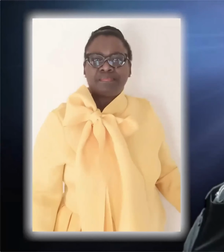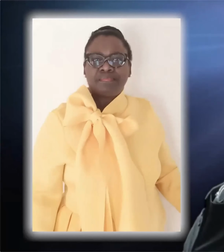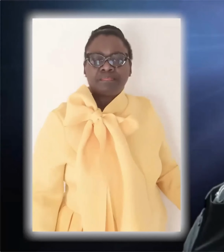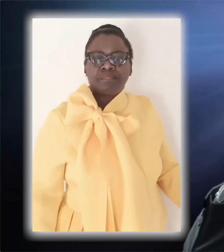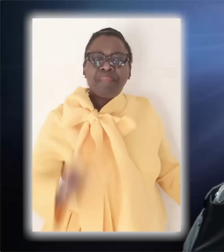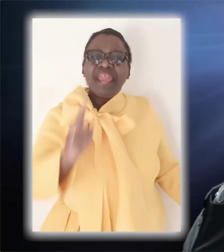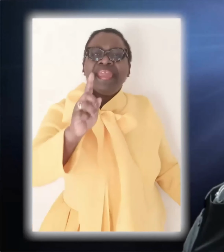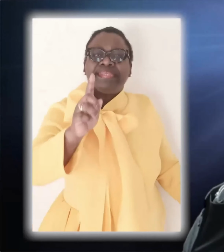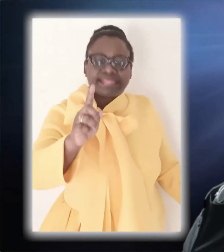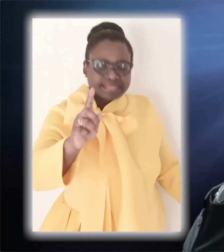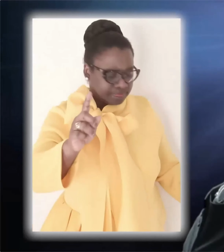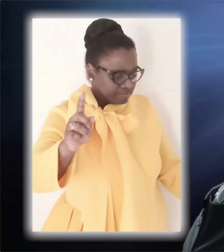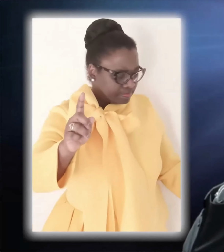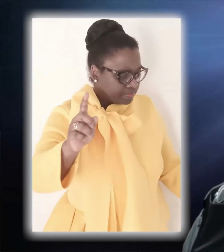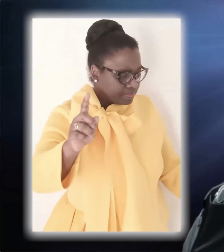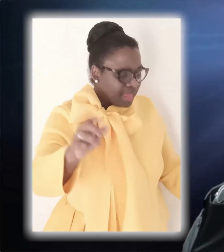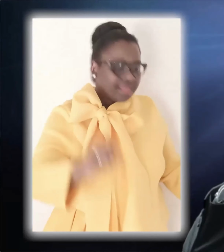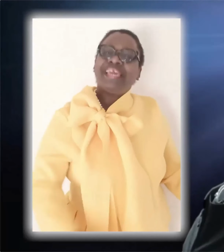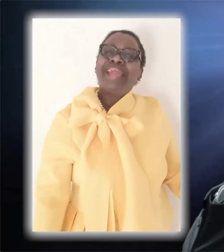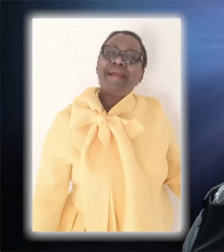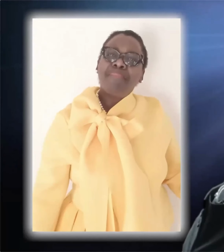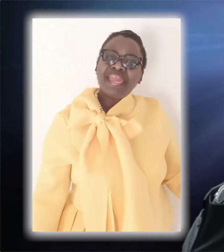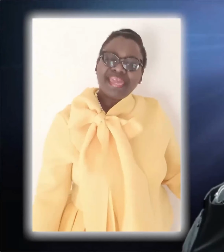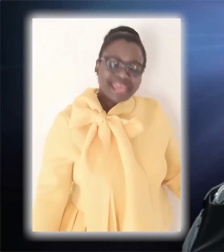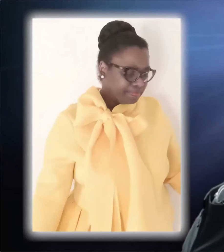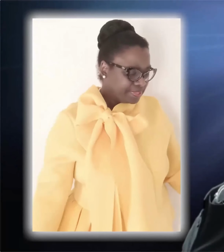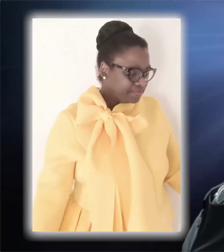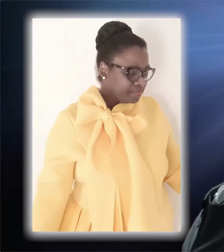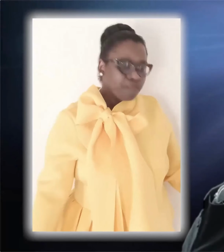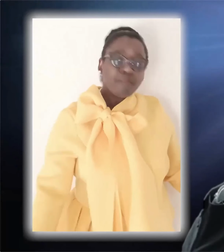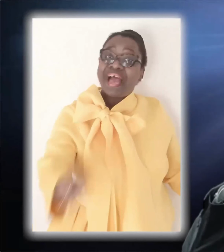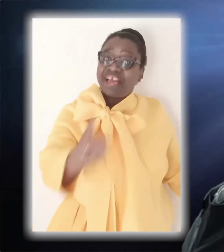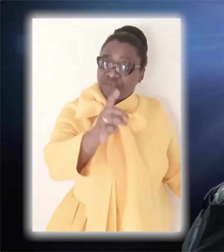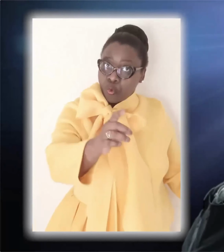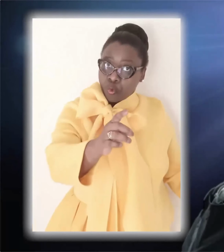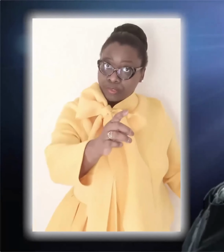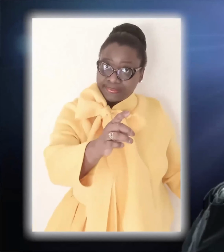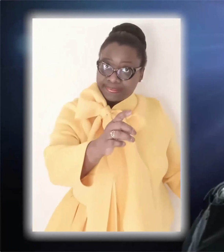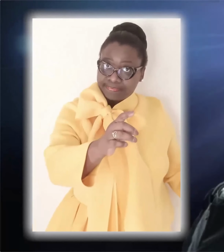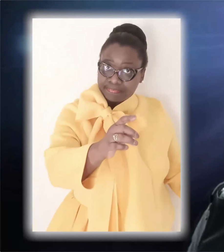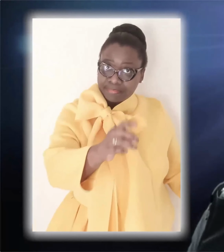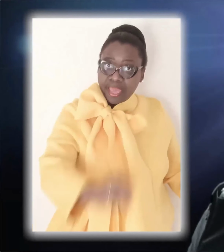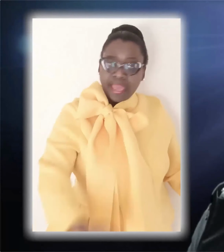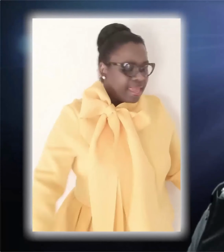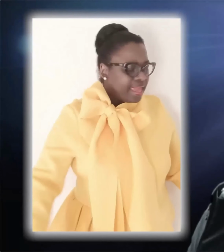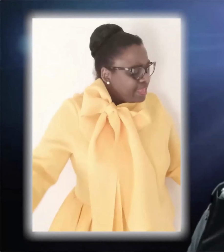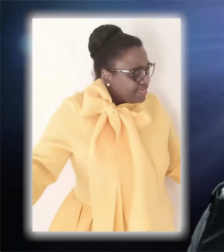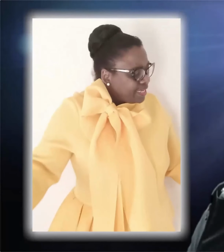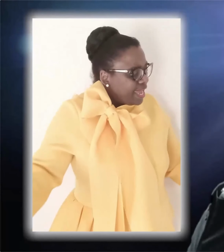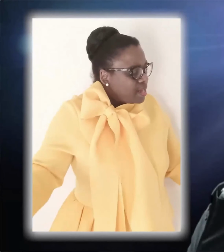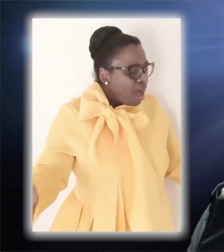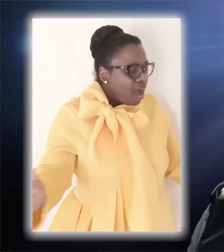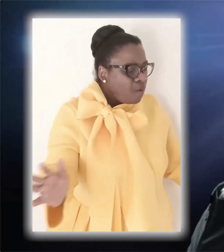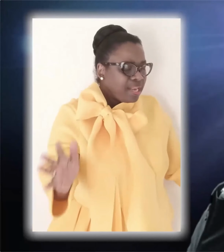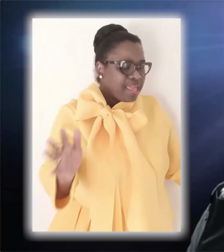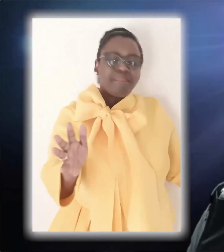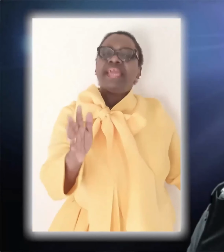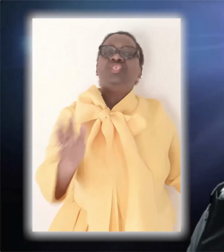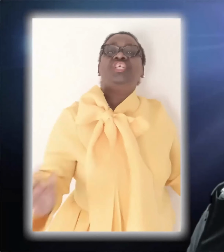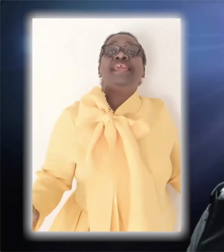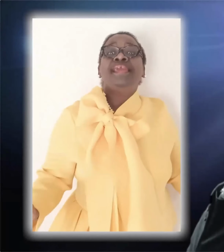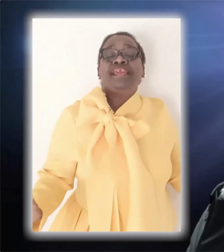said, peace cannot be kept by force. It can